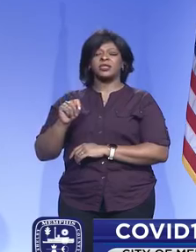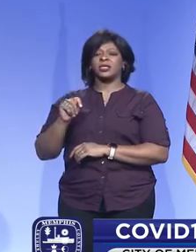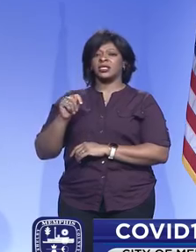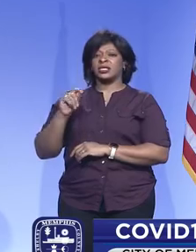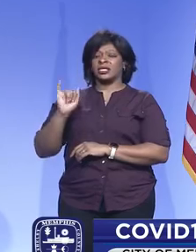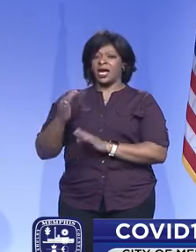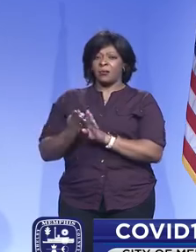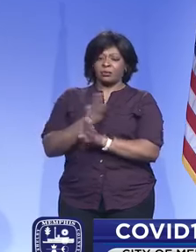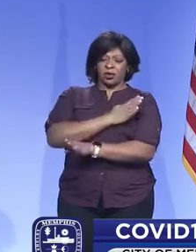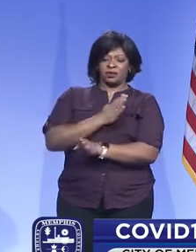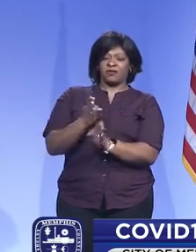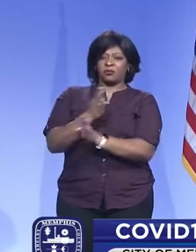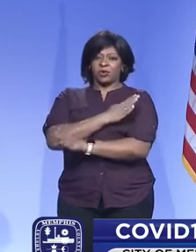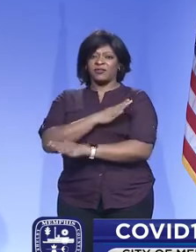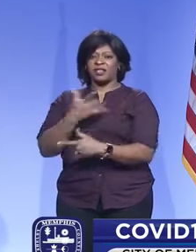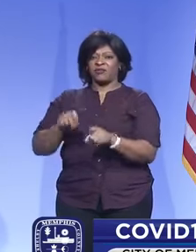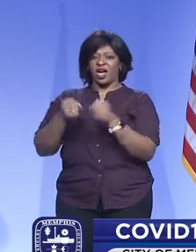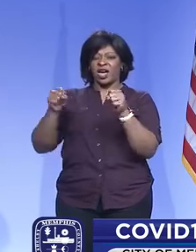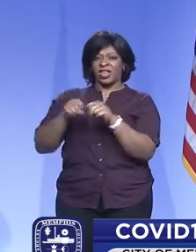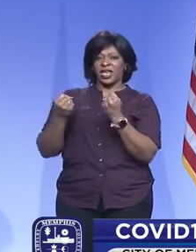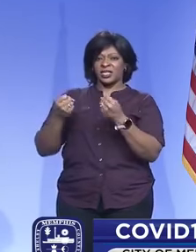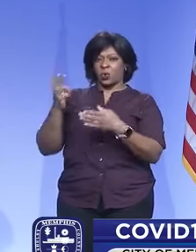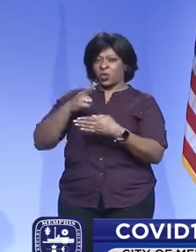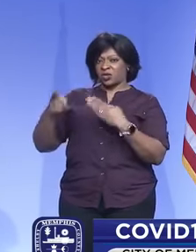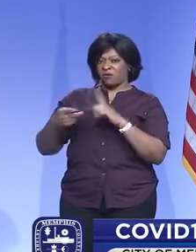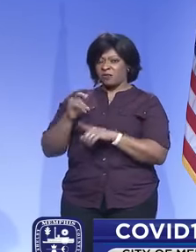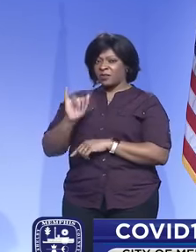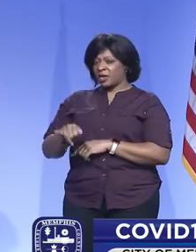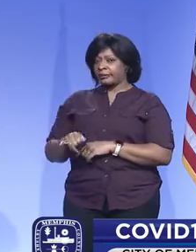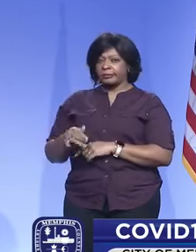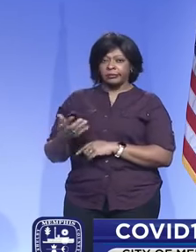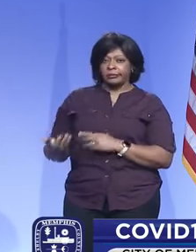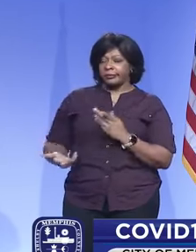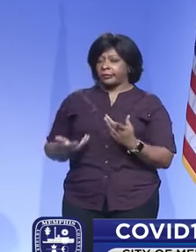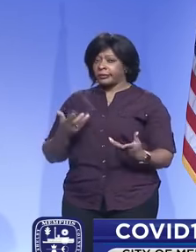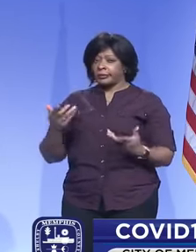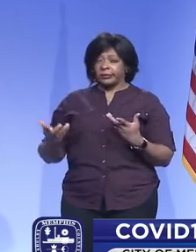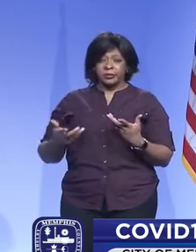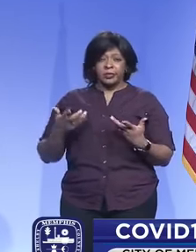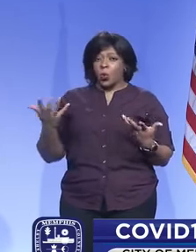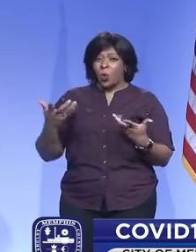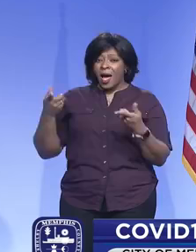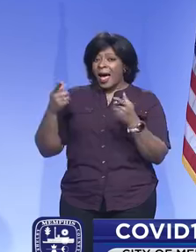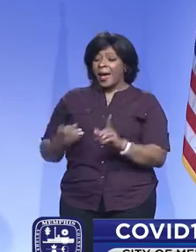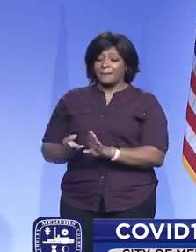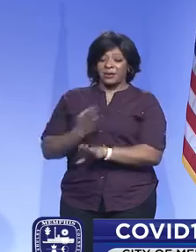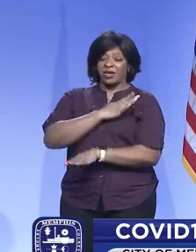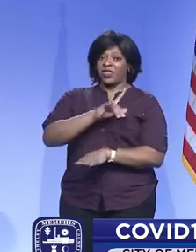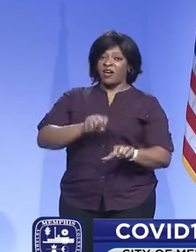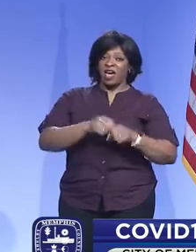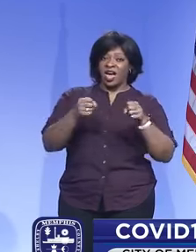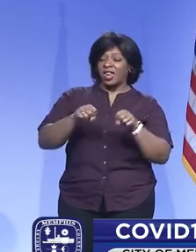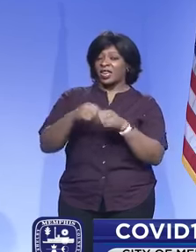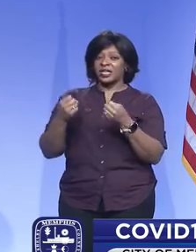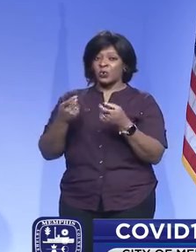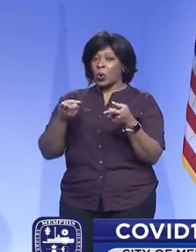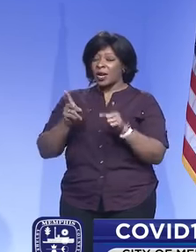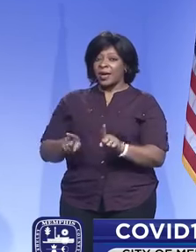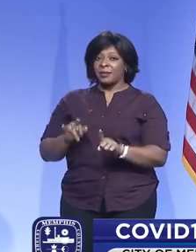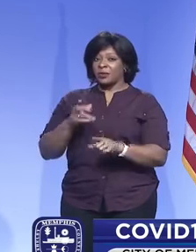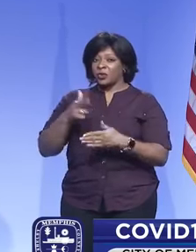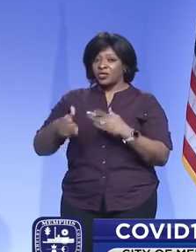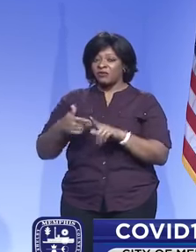previous violations at that club and the outcomes of those? Were they ever, what happened following those outcomes